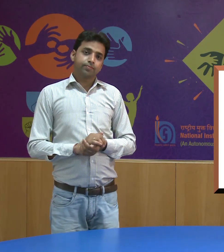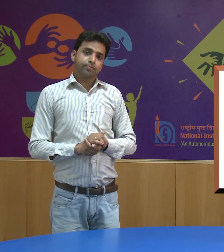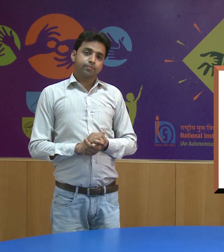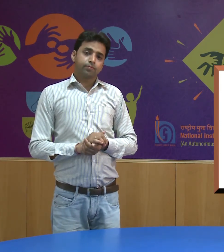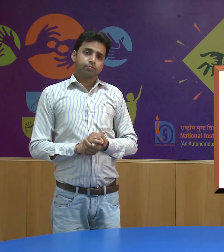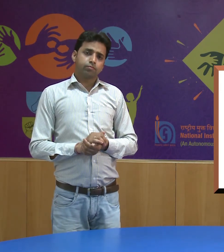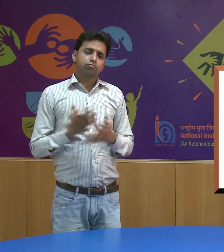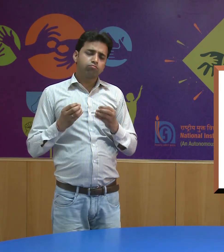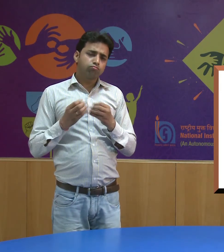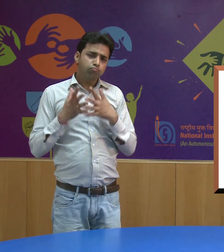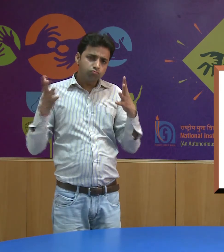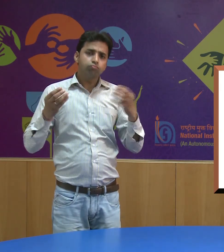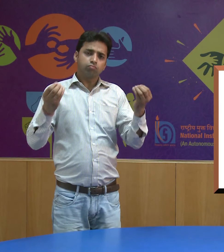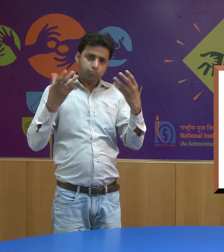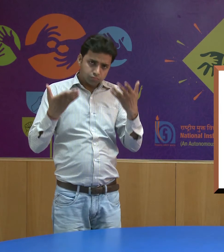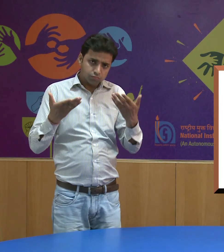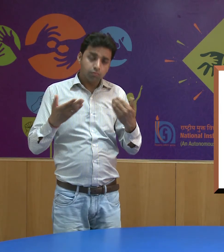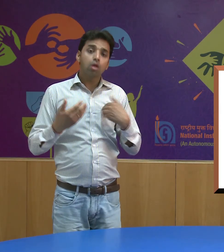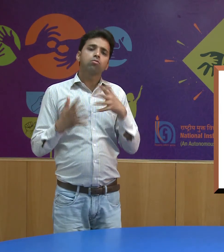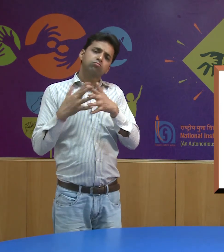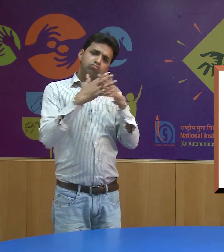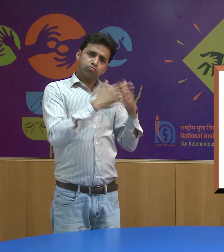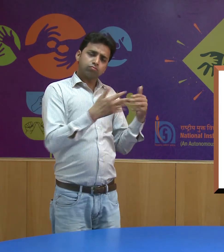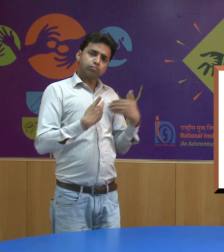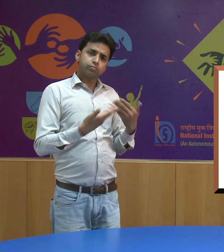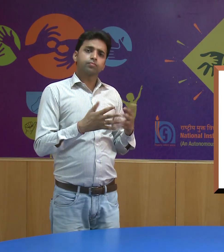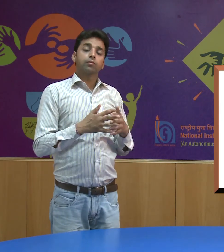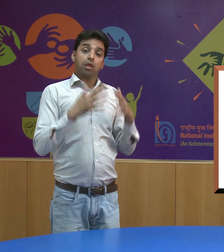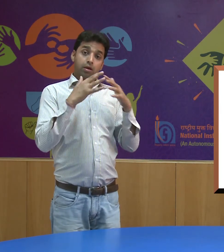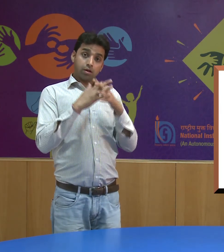For more information, you can visit our website at